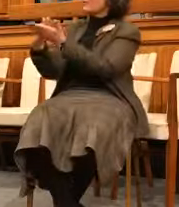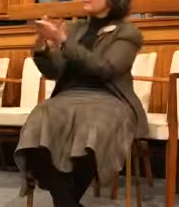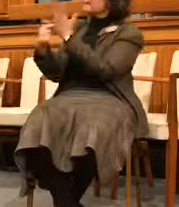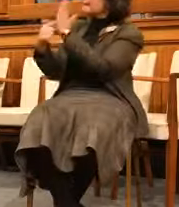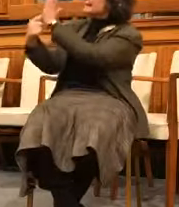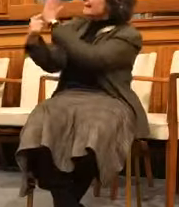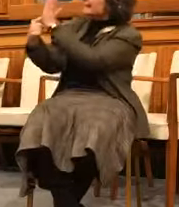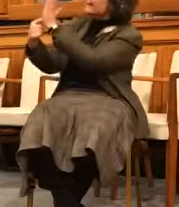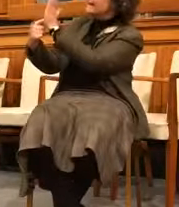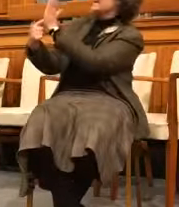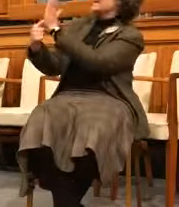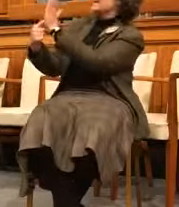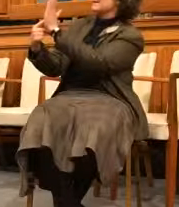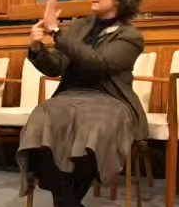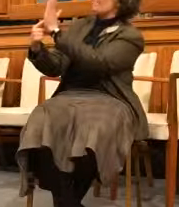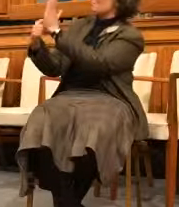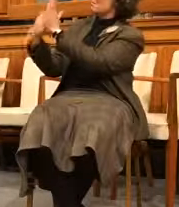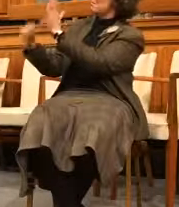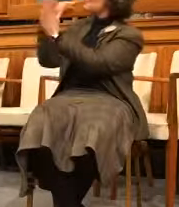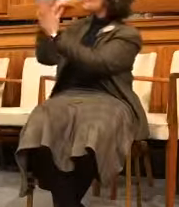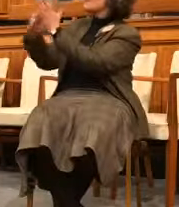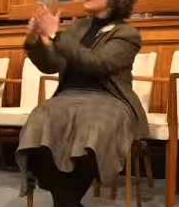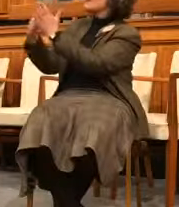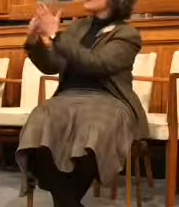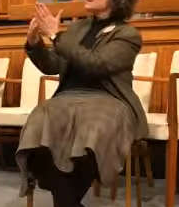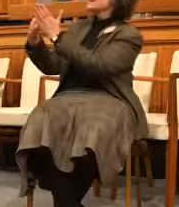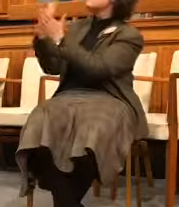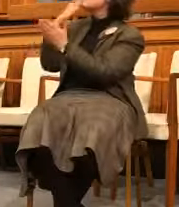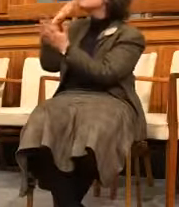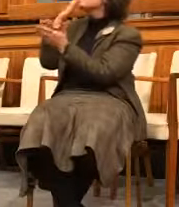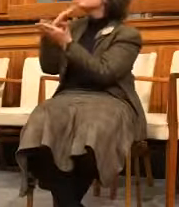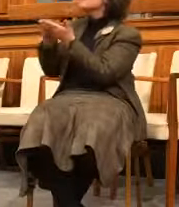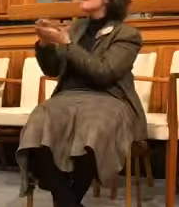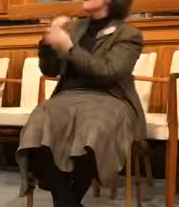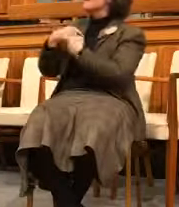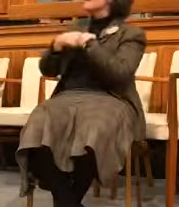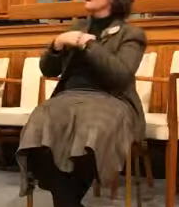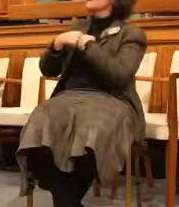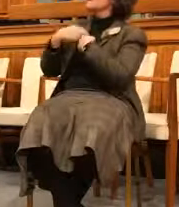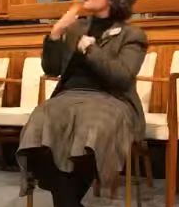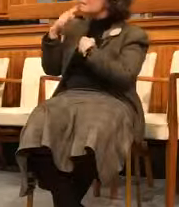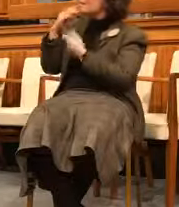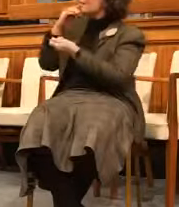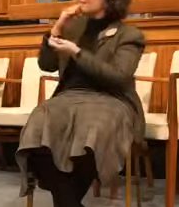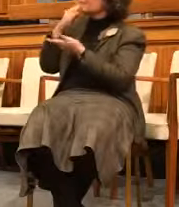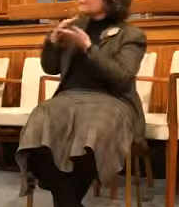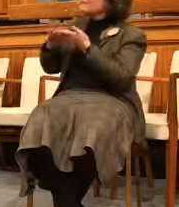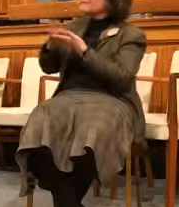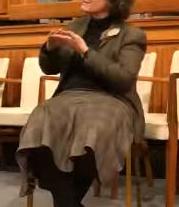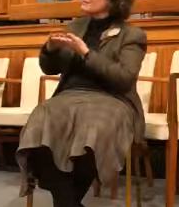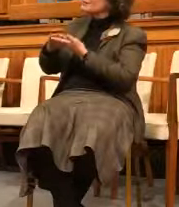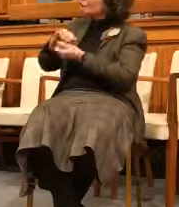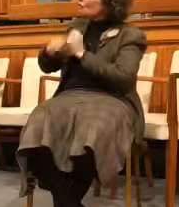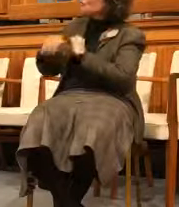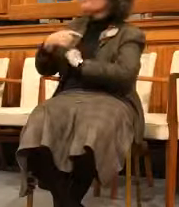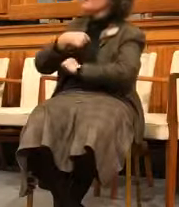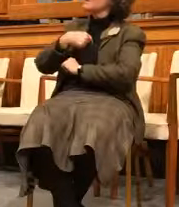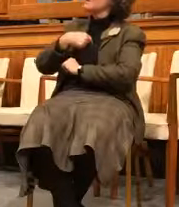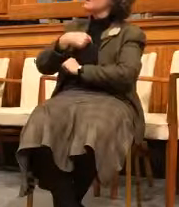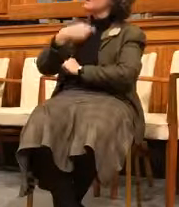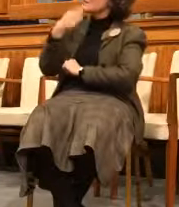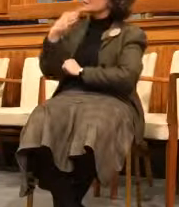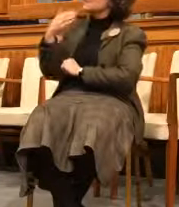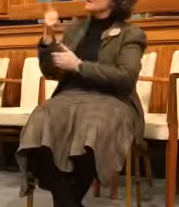God. Lord, forgive me. Lord, change me. Lord, bring me to